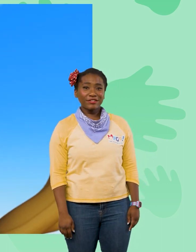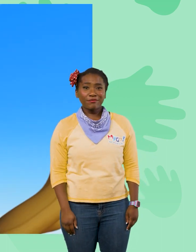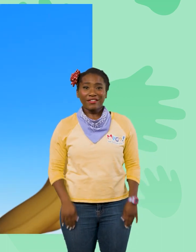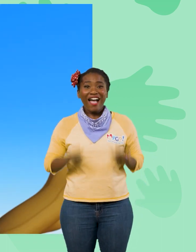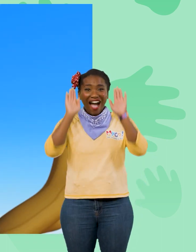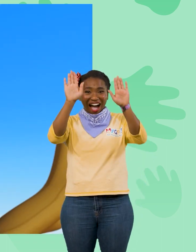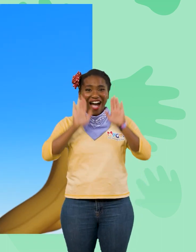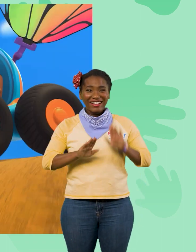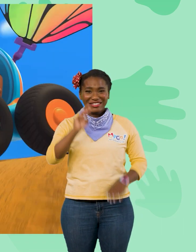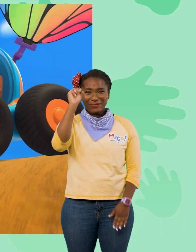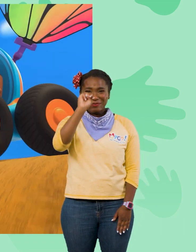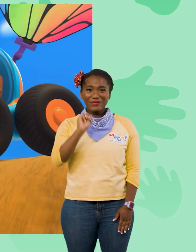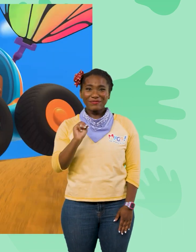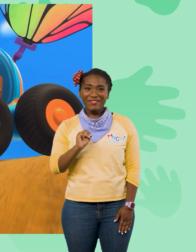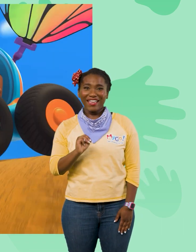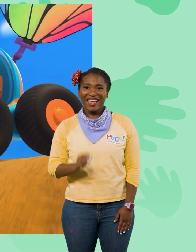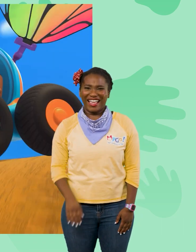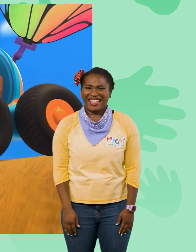Way to go, Mimi.